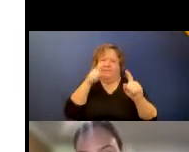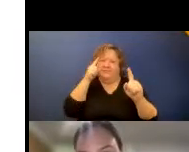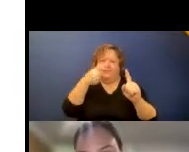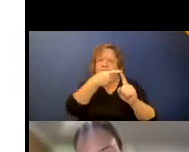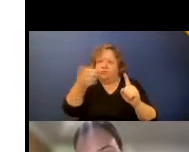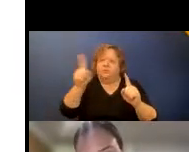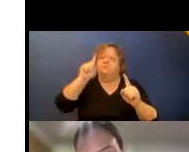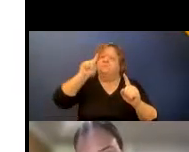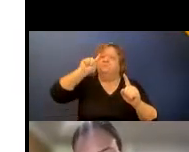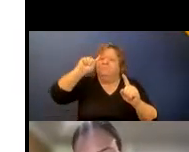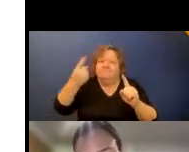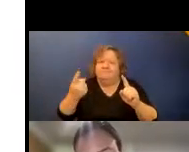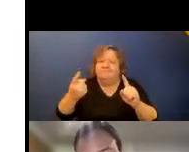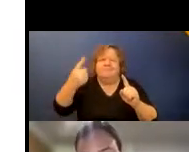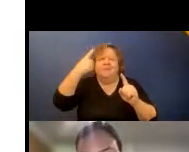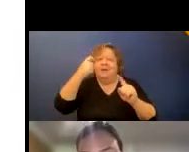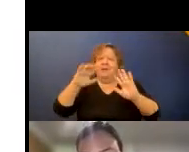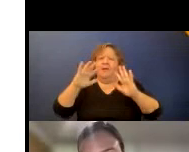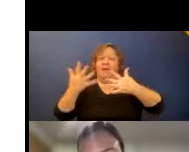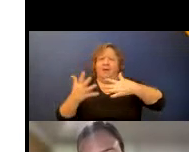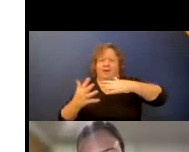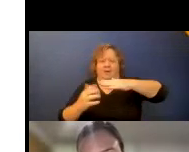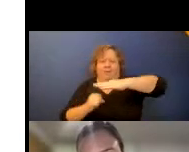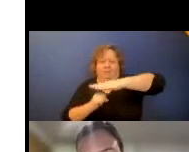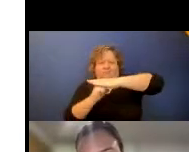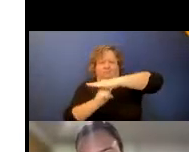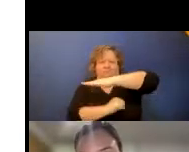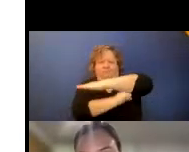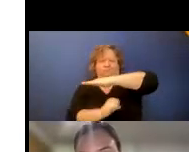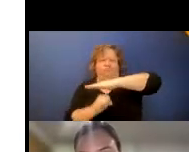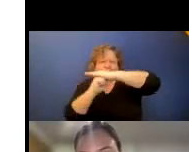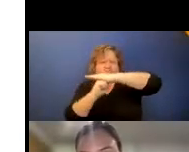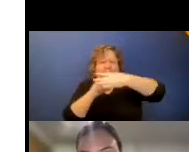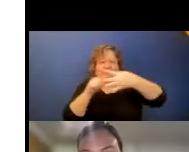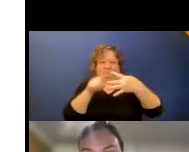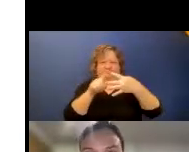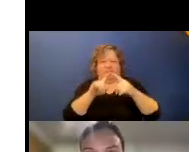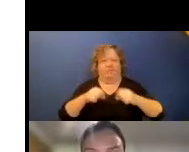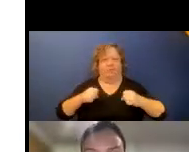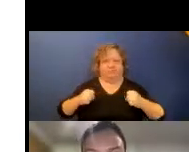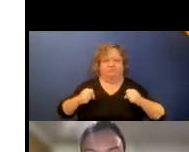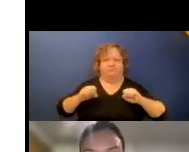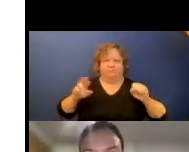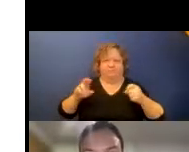underpins this module. Steady is the next piece, which is understanding